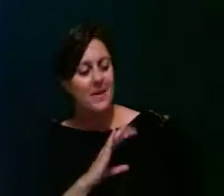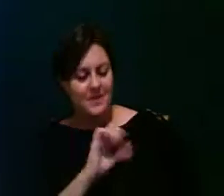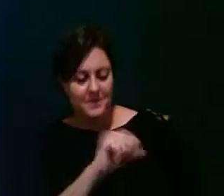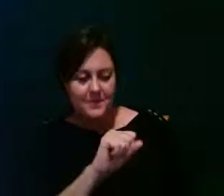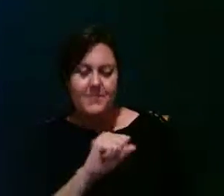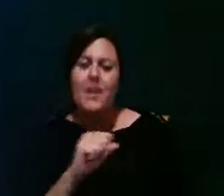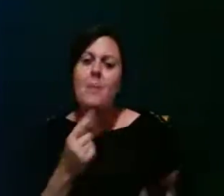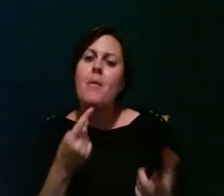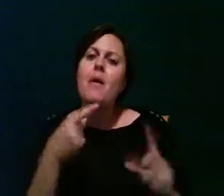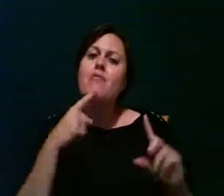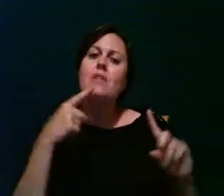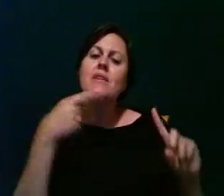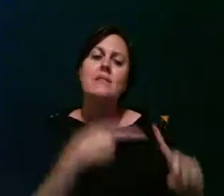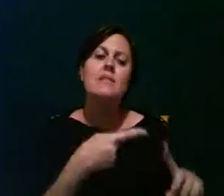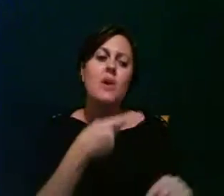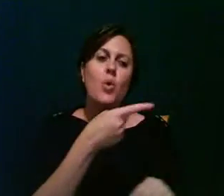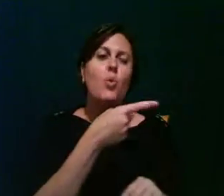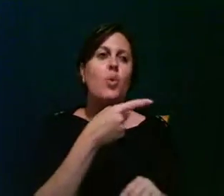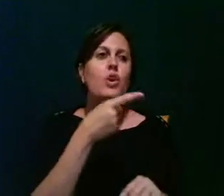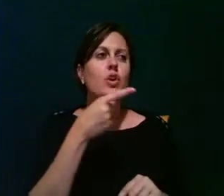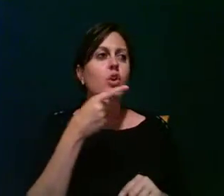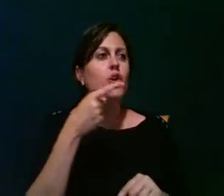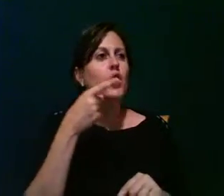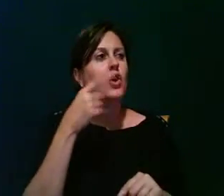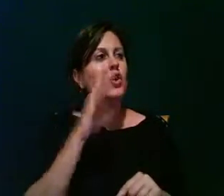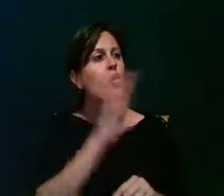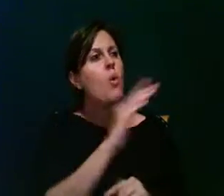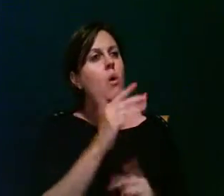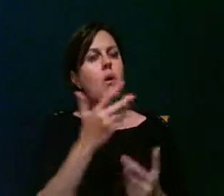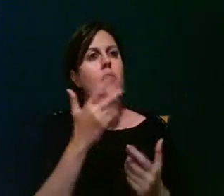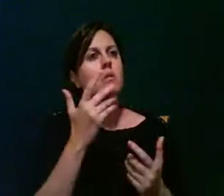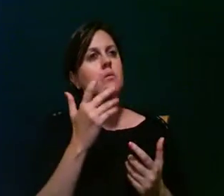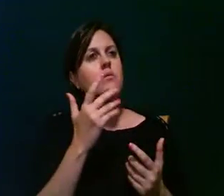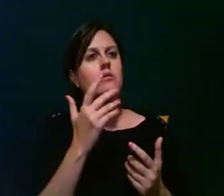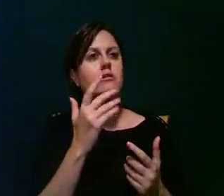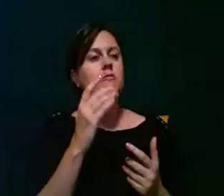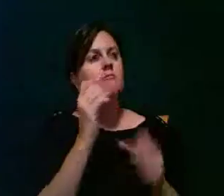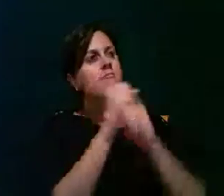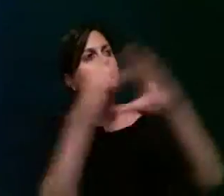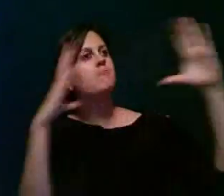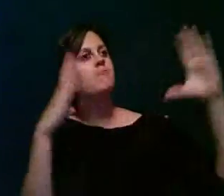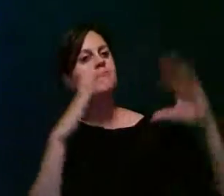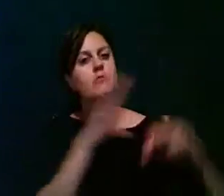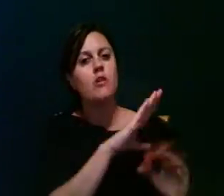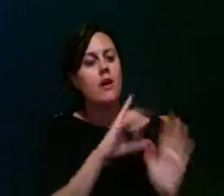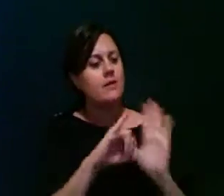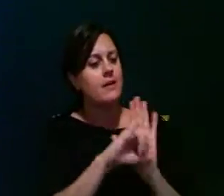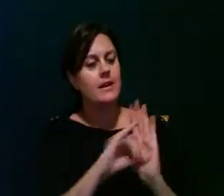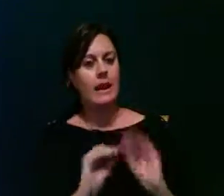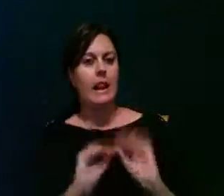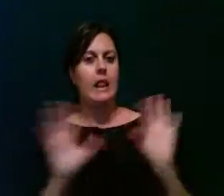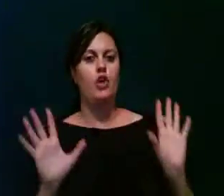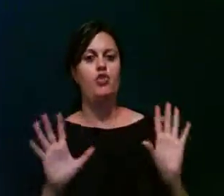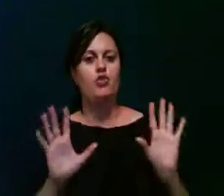about where you're going, clarity about who you are, and staying in the place of